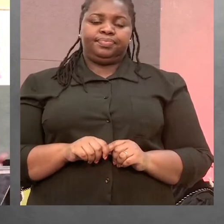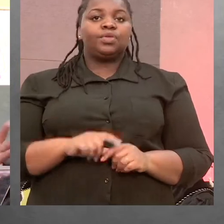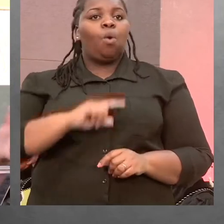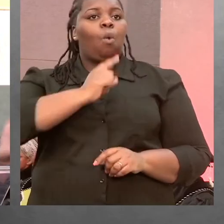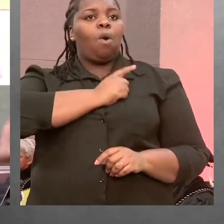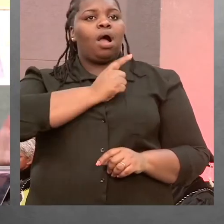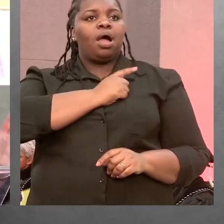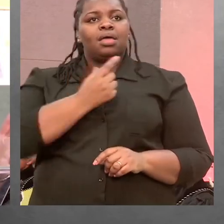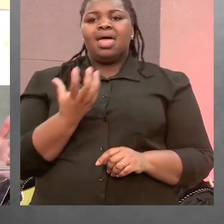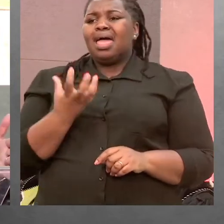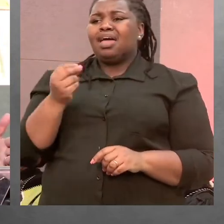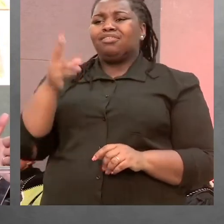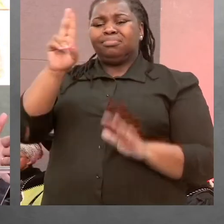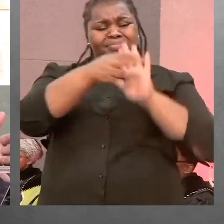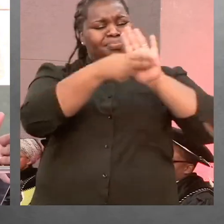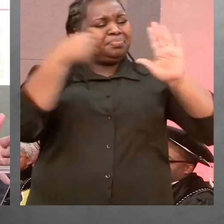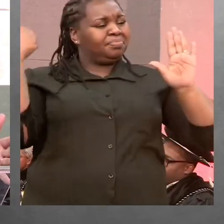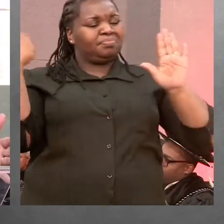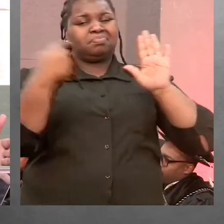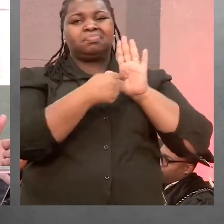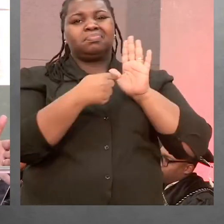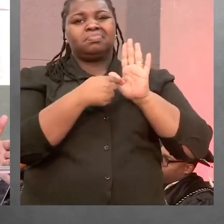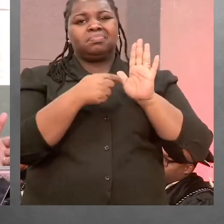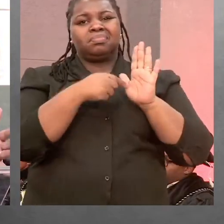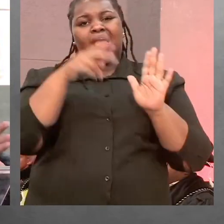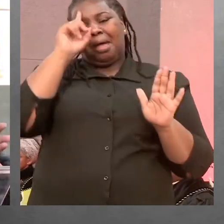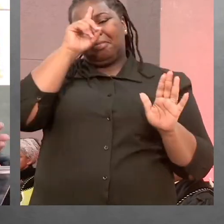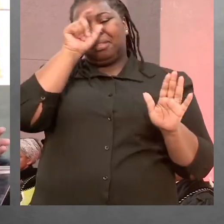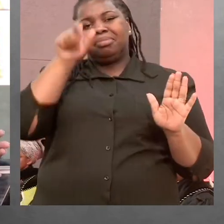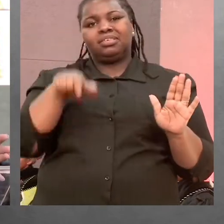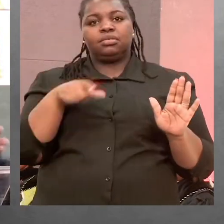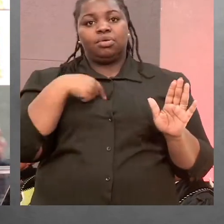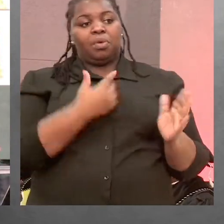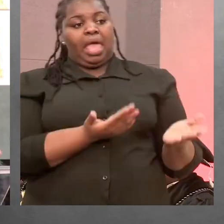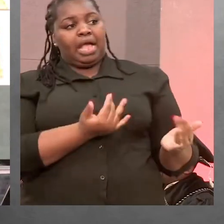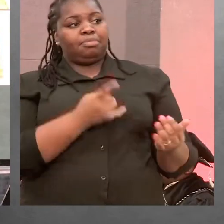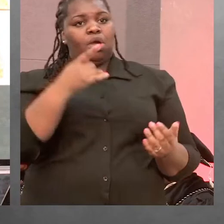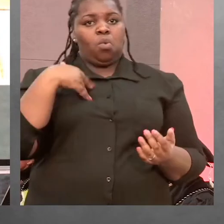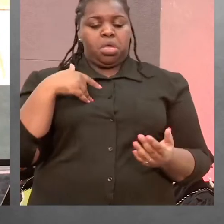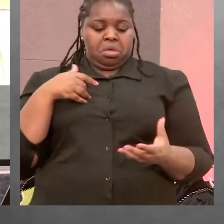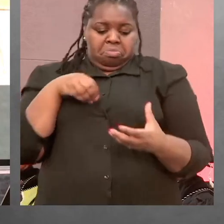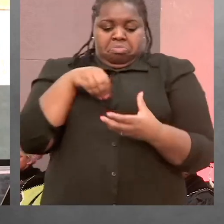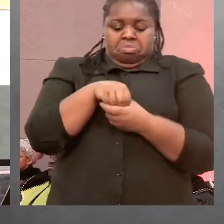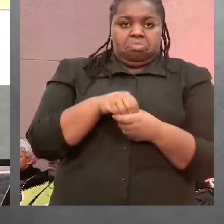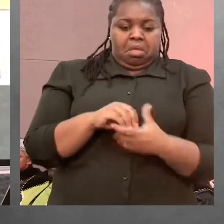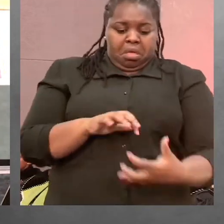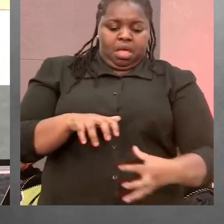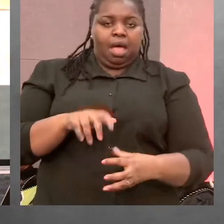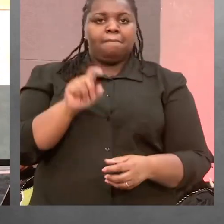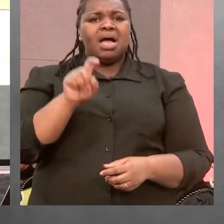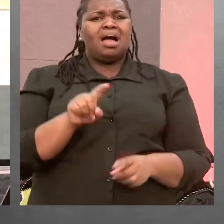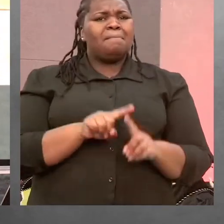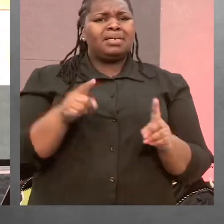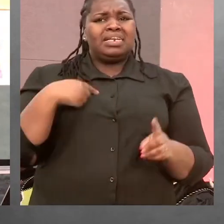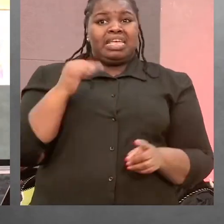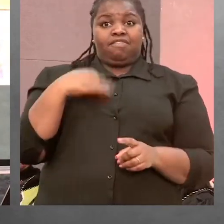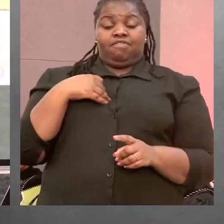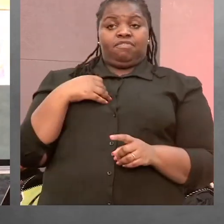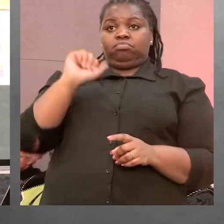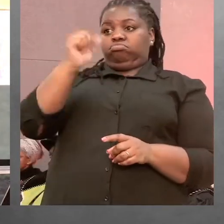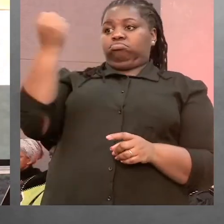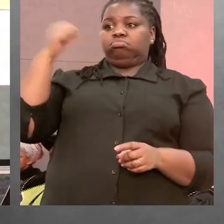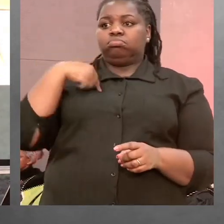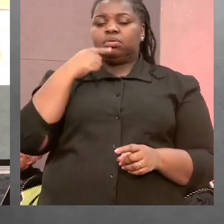Because there's this stereotype of black person, and you are expected to fit into that stereotype. And when you don't, there's